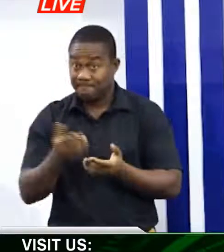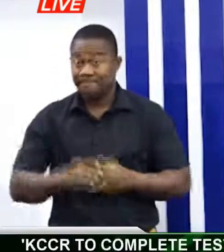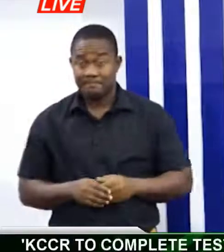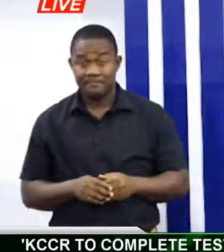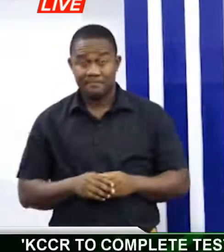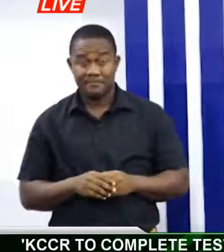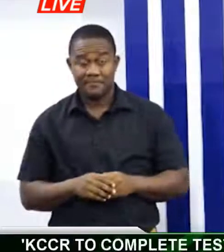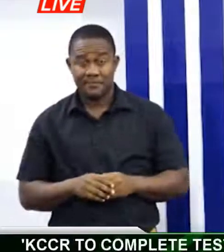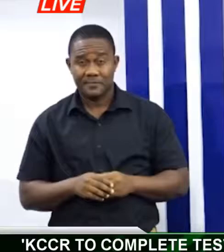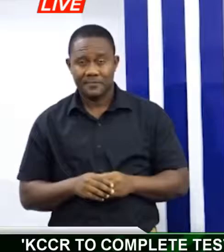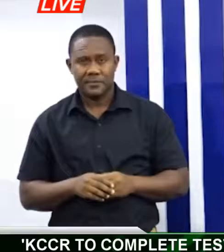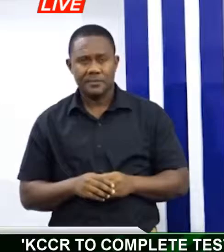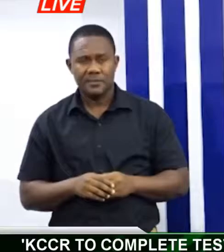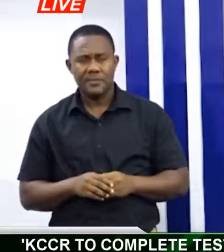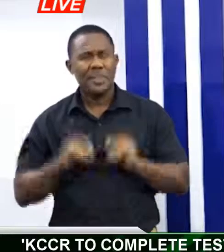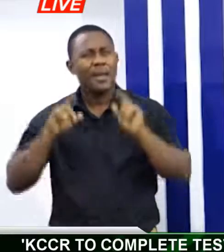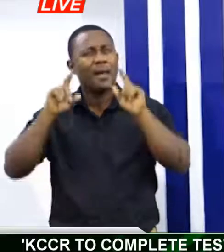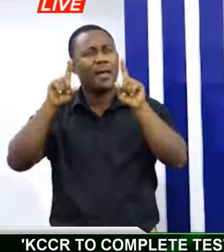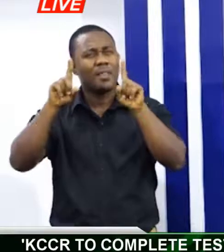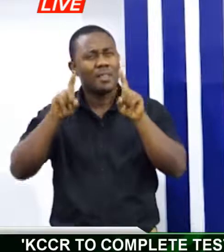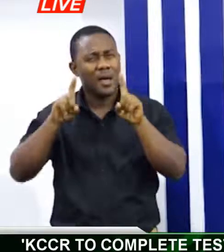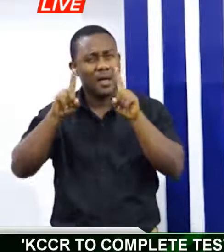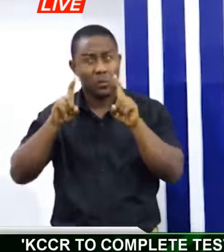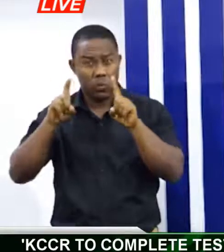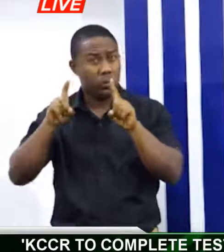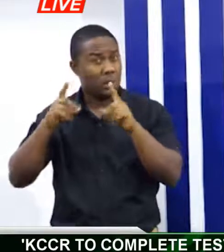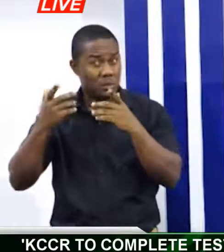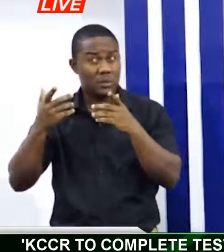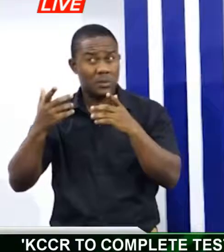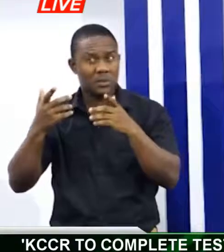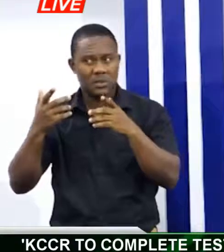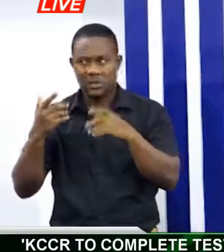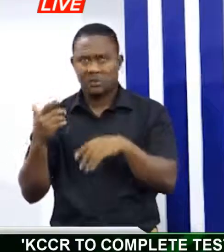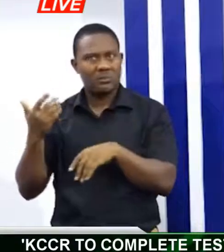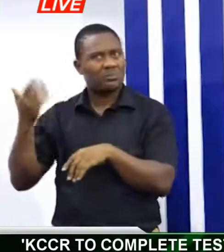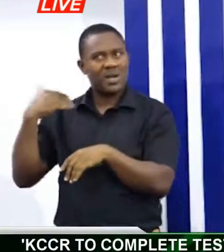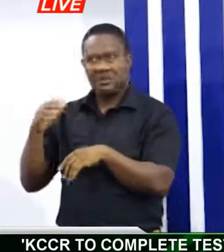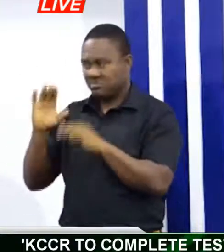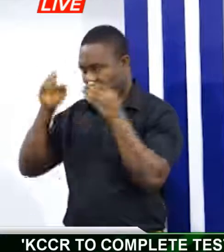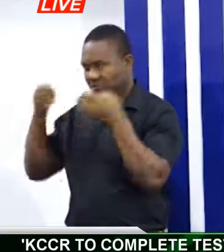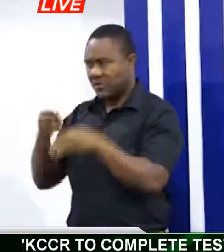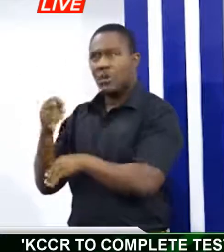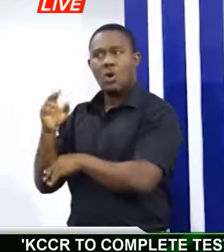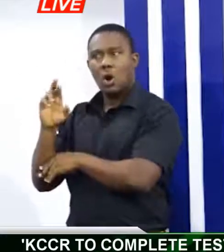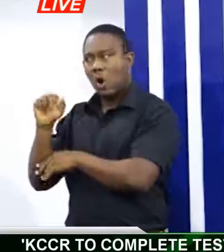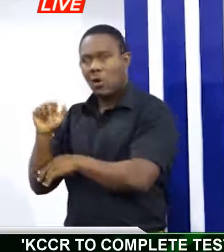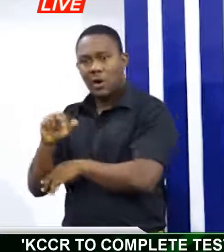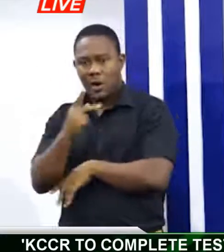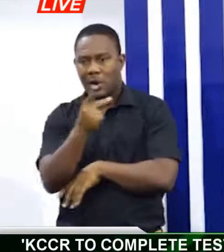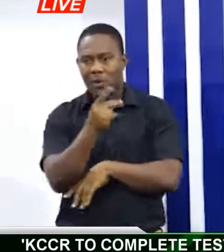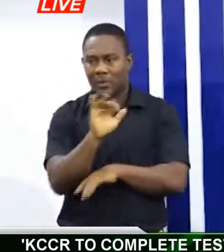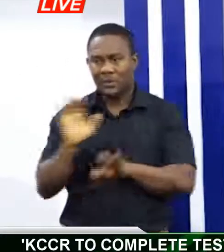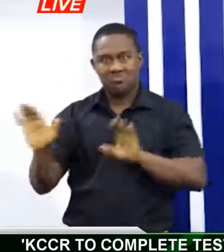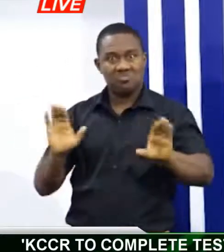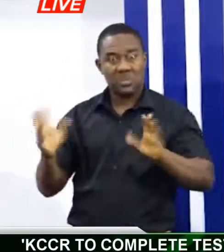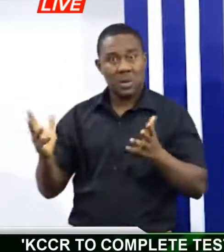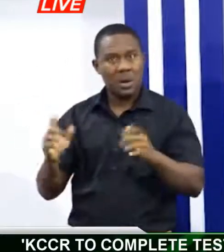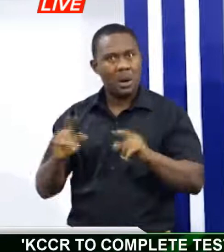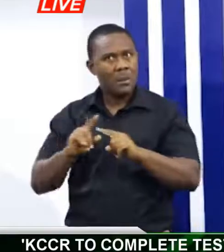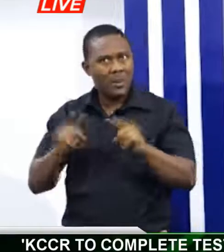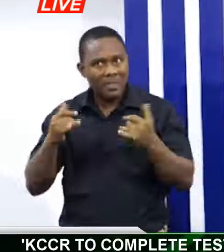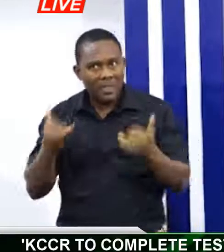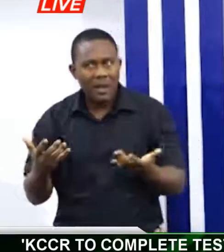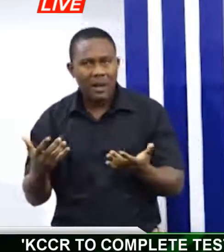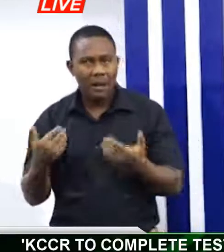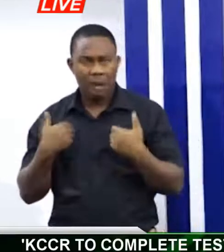have expanded testing beyond Accra and Kumasi. There is testing, as you heard previously, there's